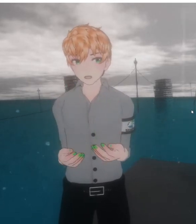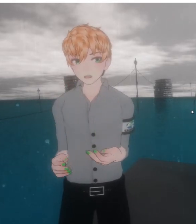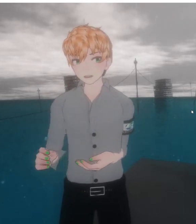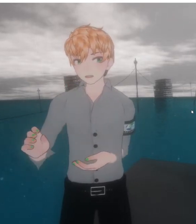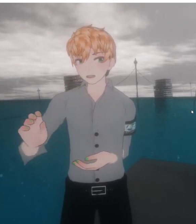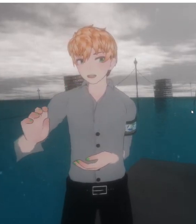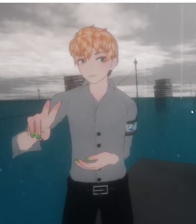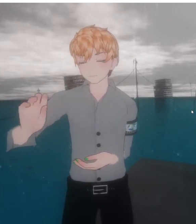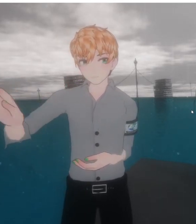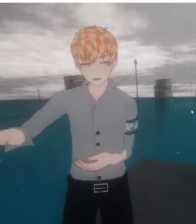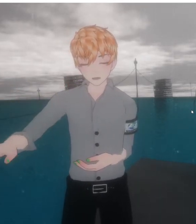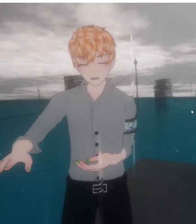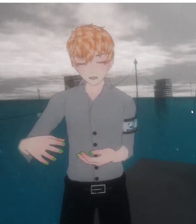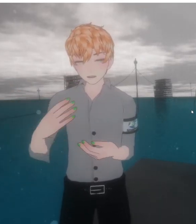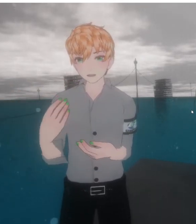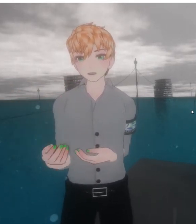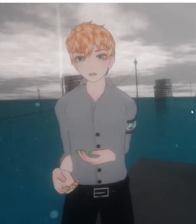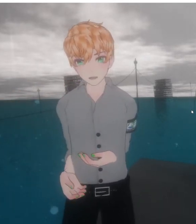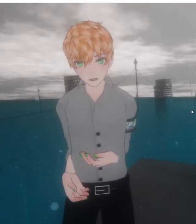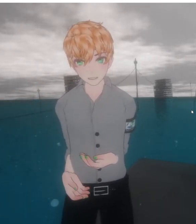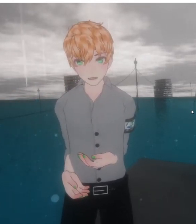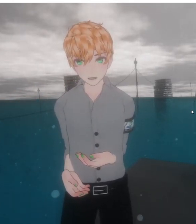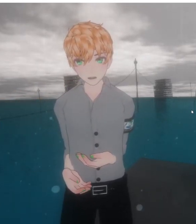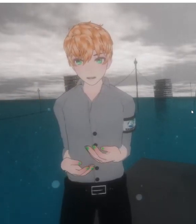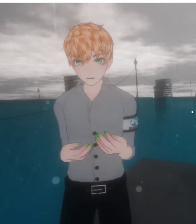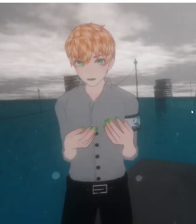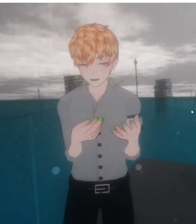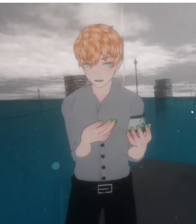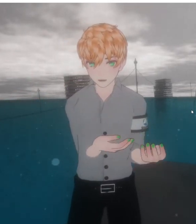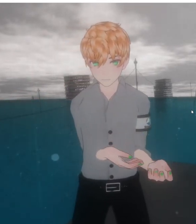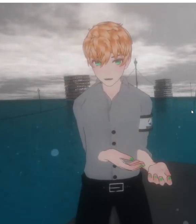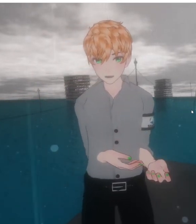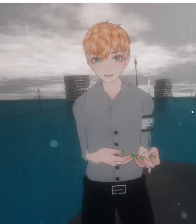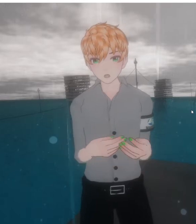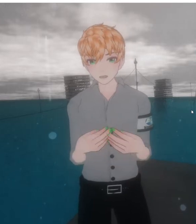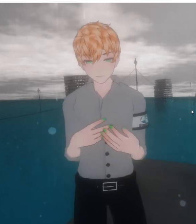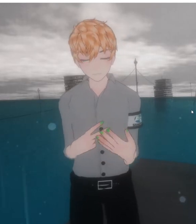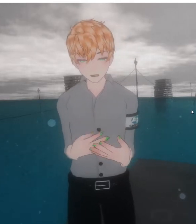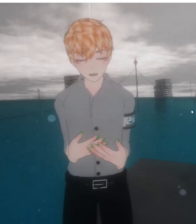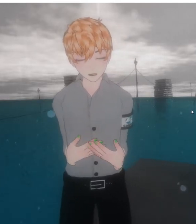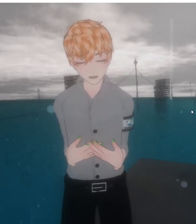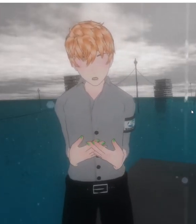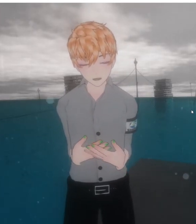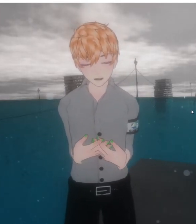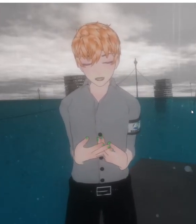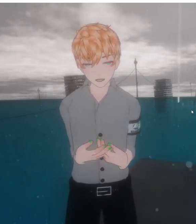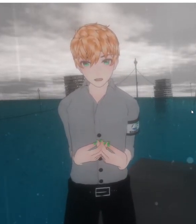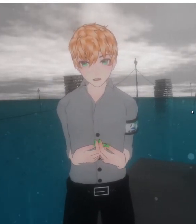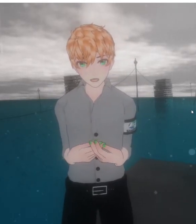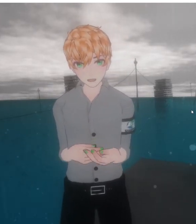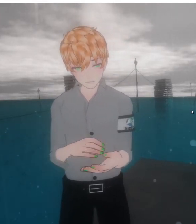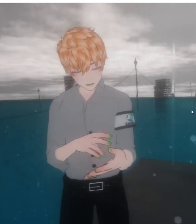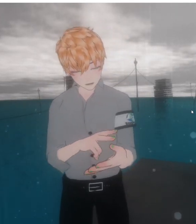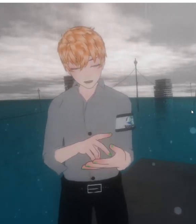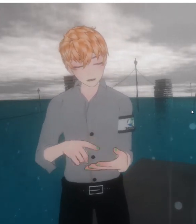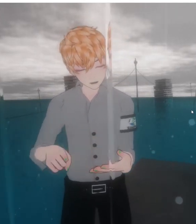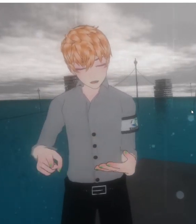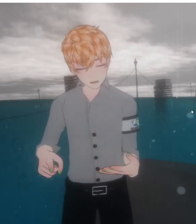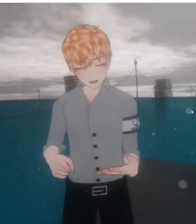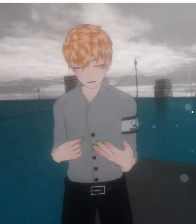thing, but there's another thing that I really should address, but I just don't get to it. That's something that I worry a lot about writing, especially because I'm writing right